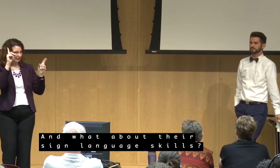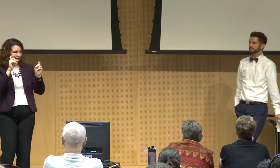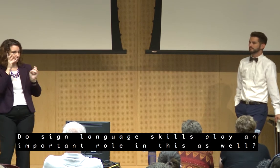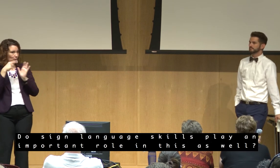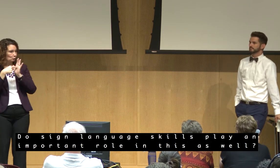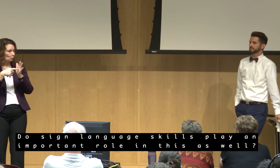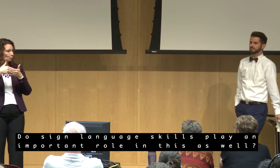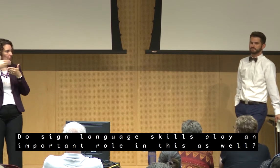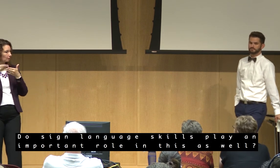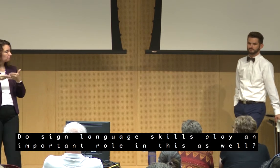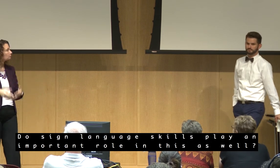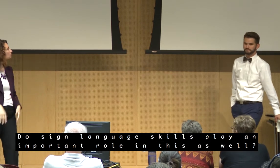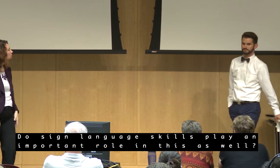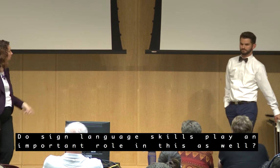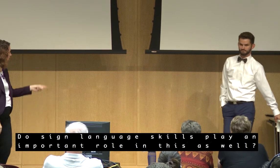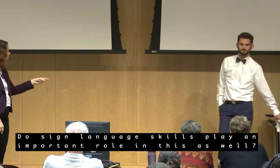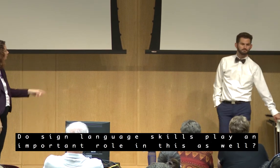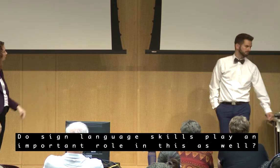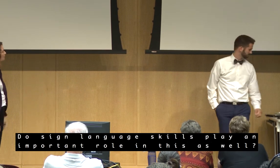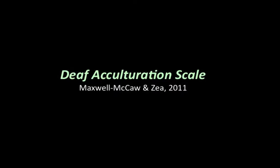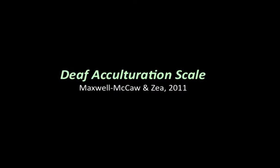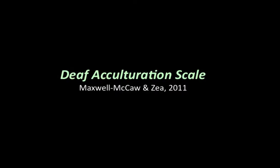language skills play an important role in this as well?